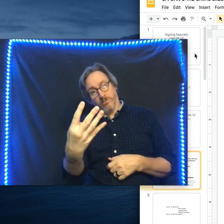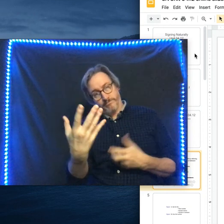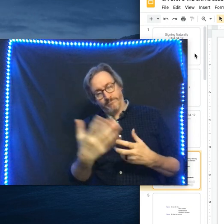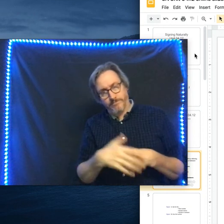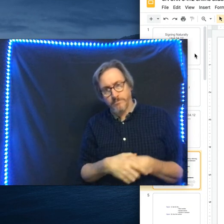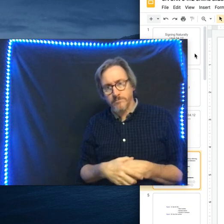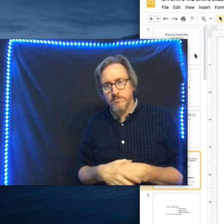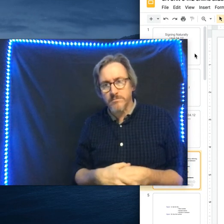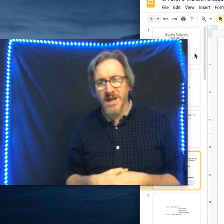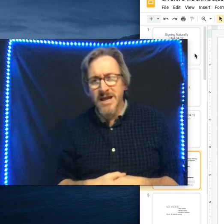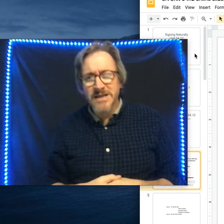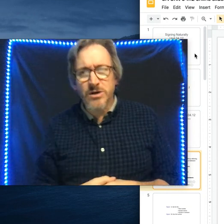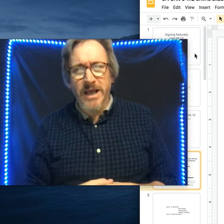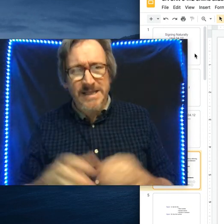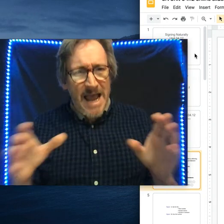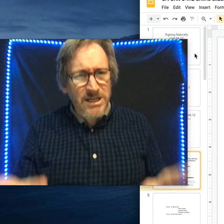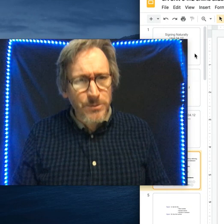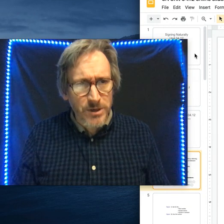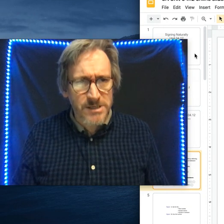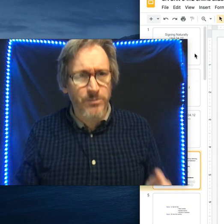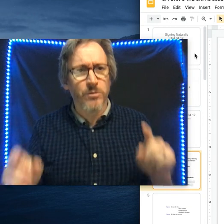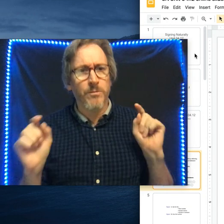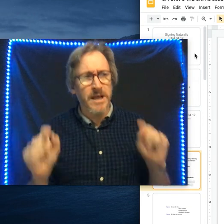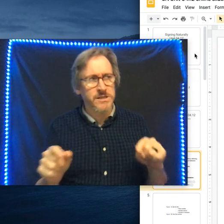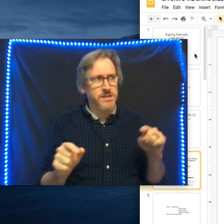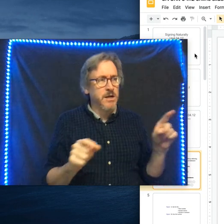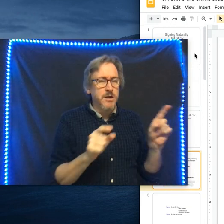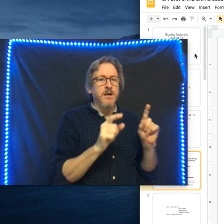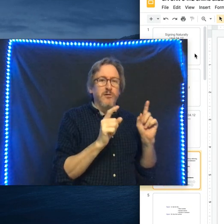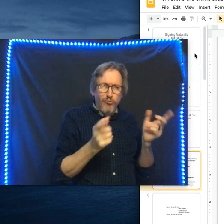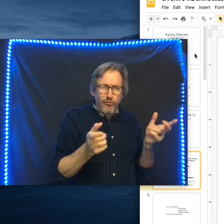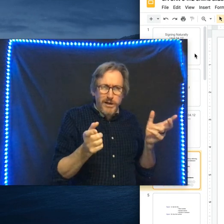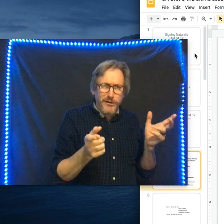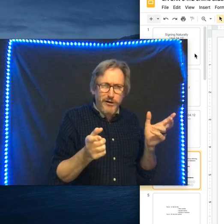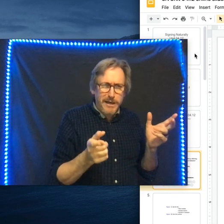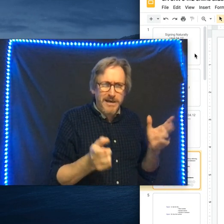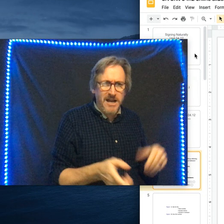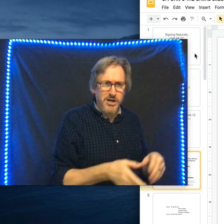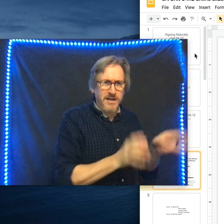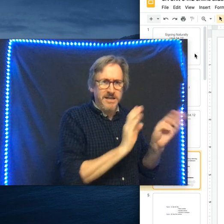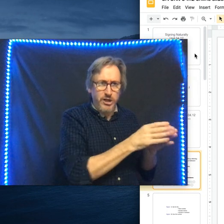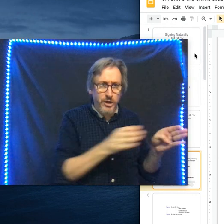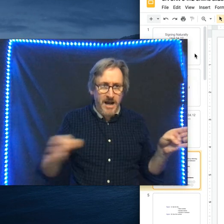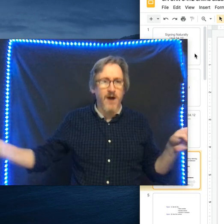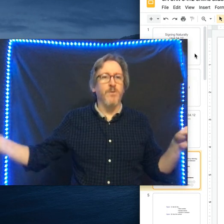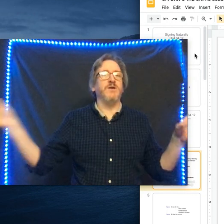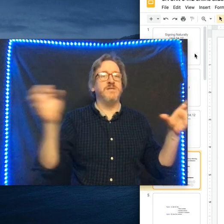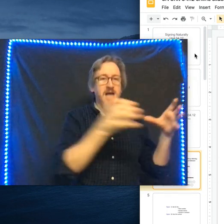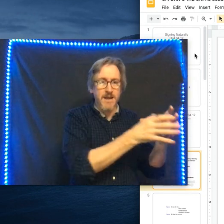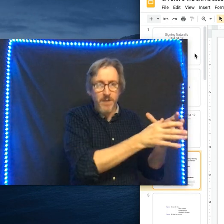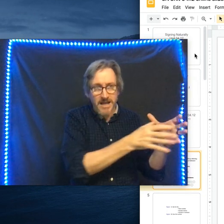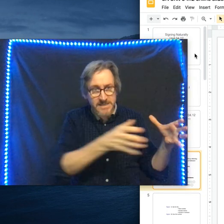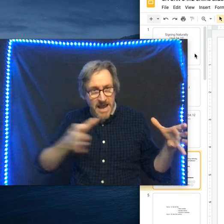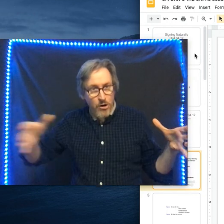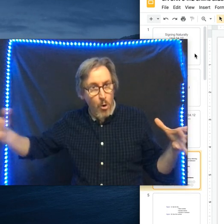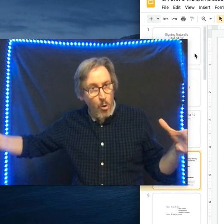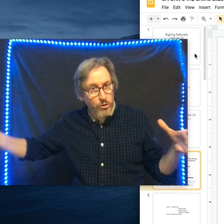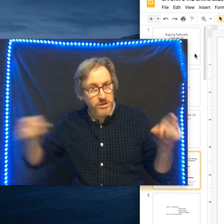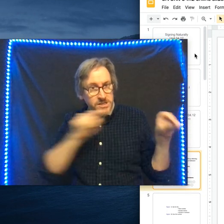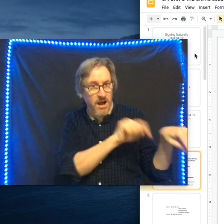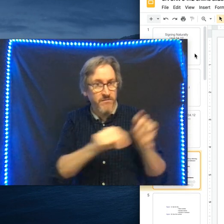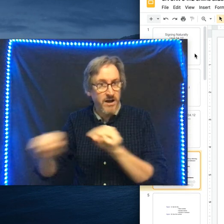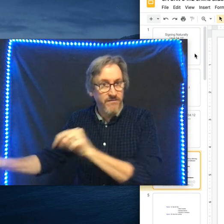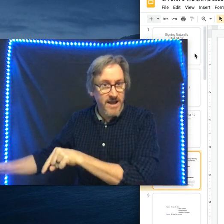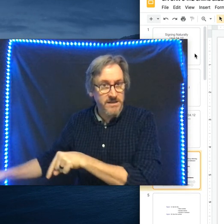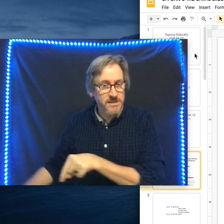4. So it's actually pretty simple. It's really their hidden agenda is to look at how we use timelines and